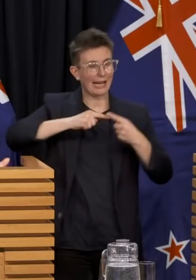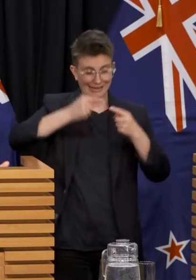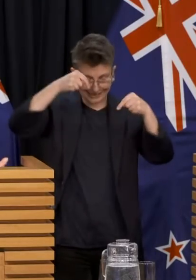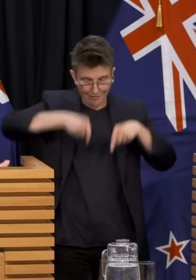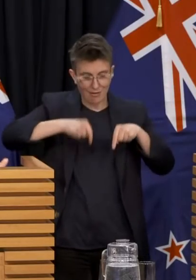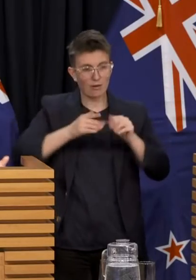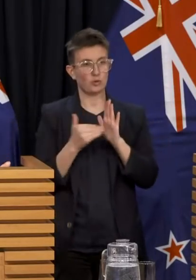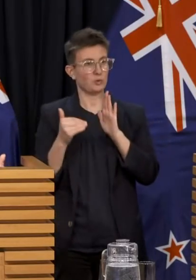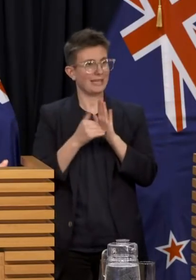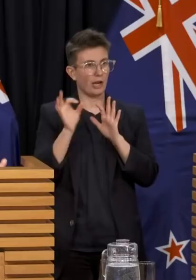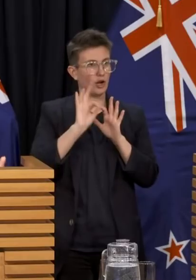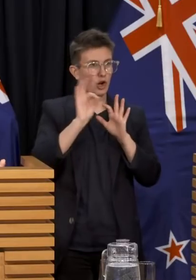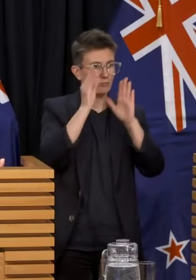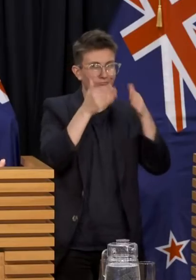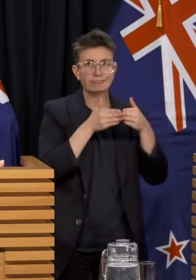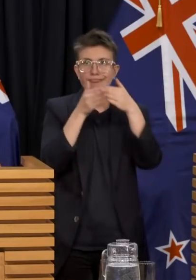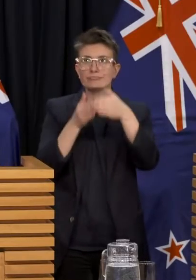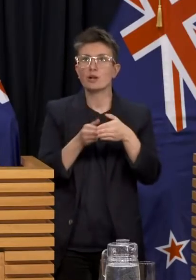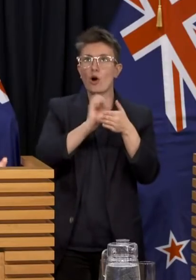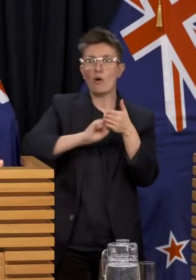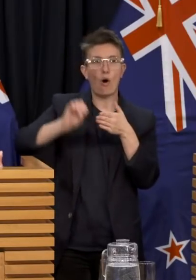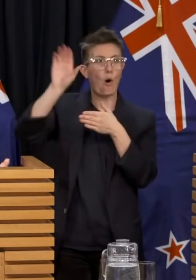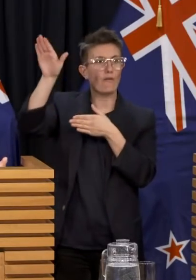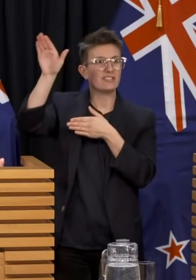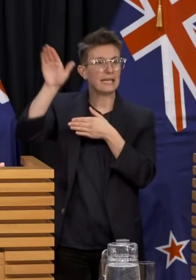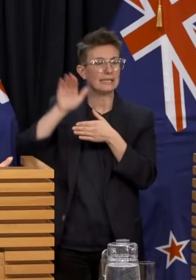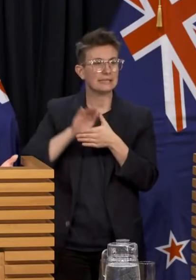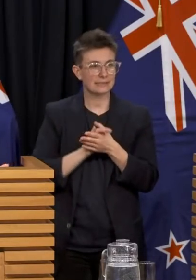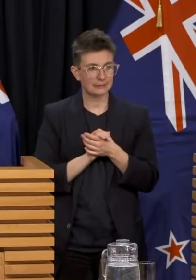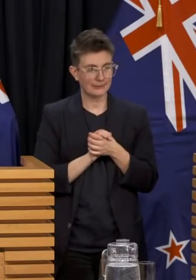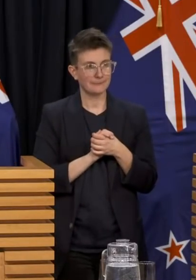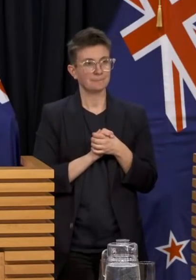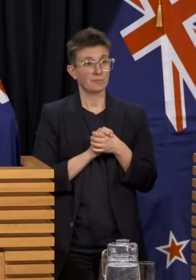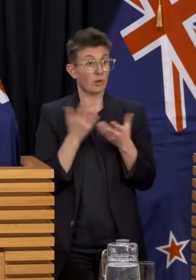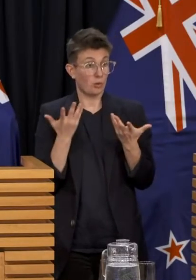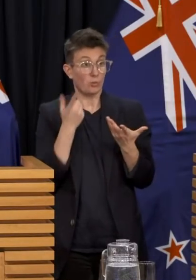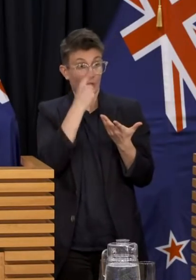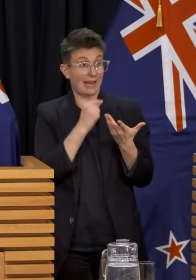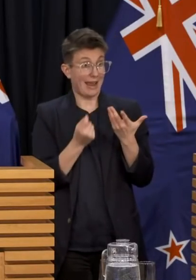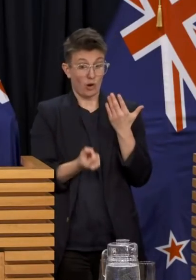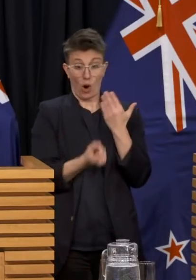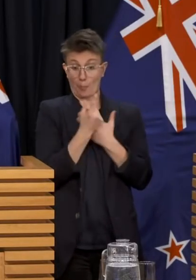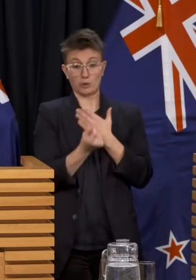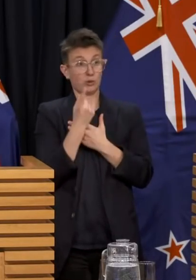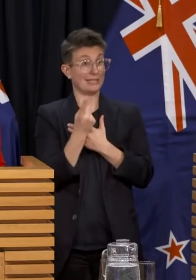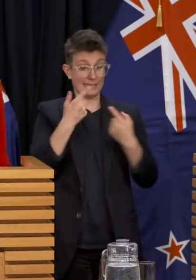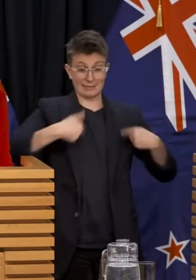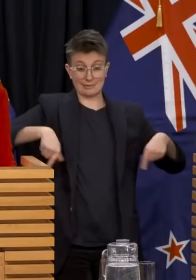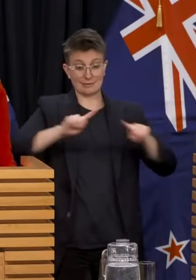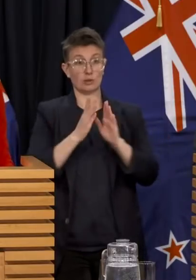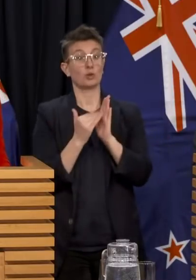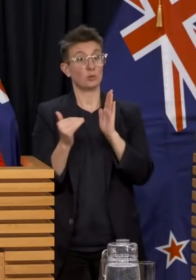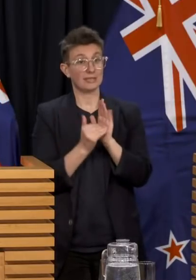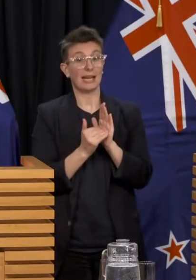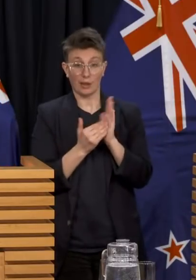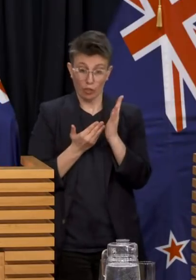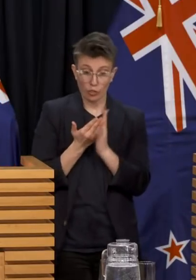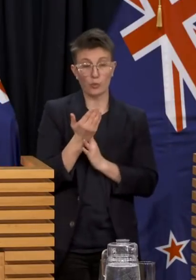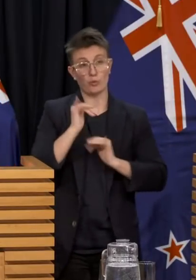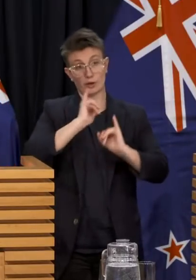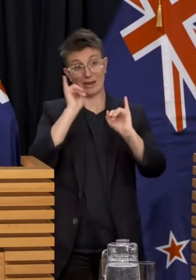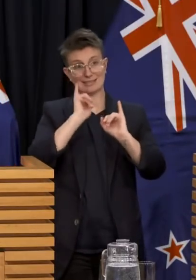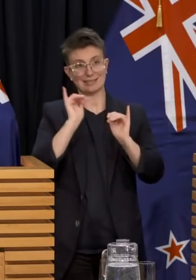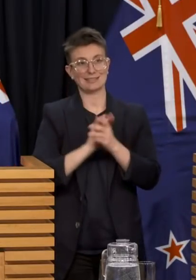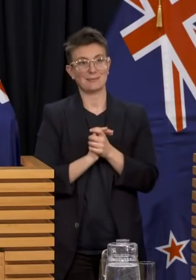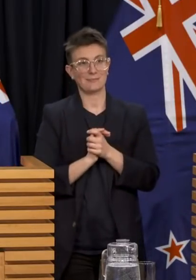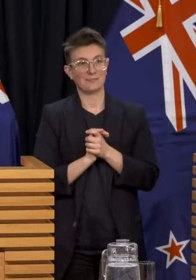realise some of the aspirations we have as a country, even if it's a crisis that has expedited it. Prime Minister, why Prime Minister,